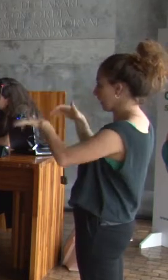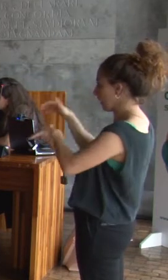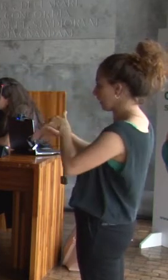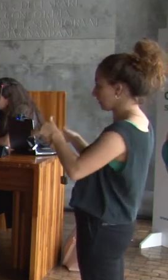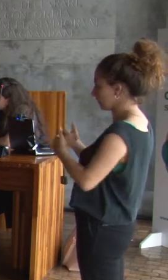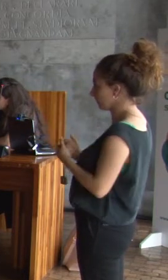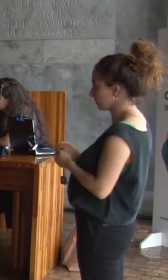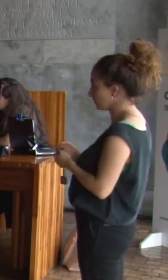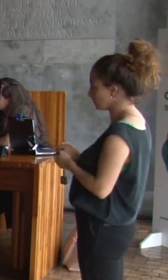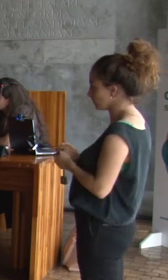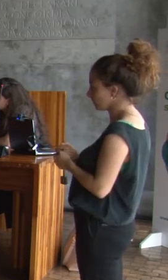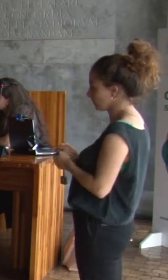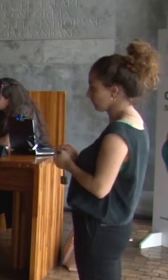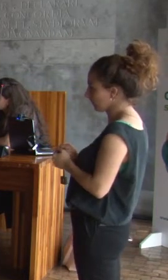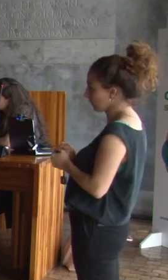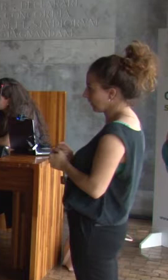motifs.